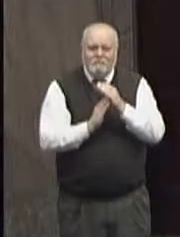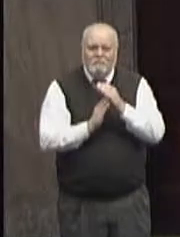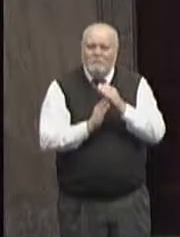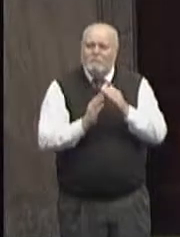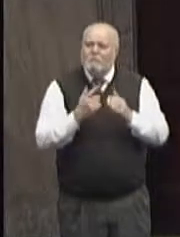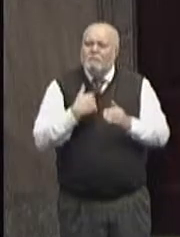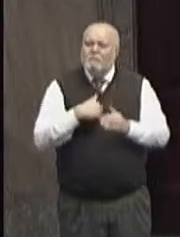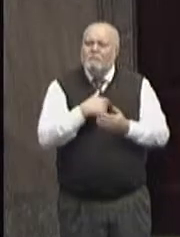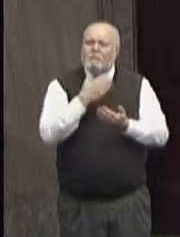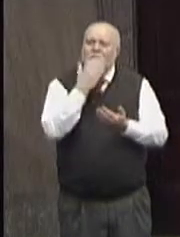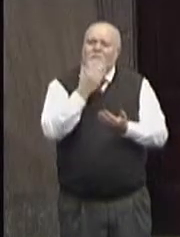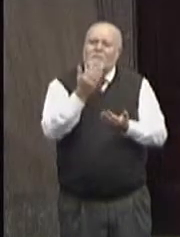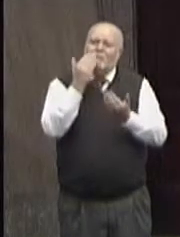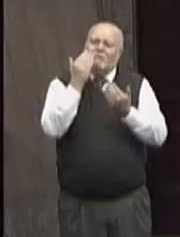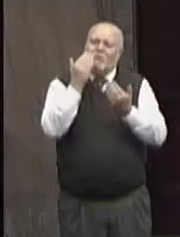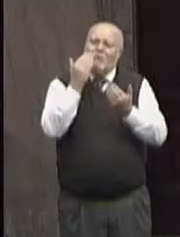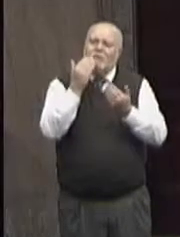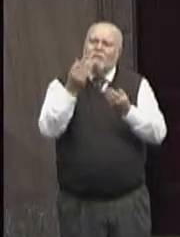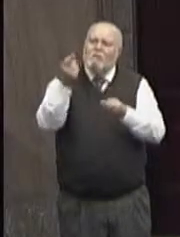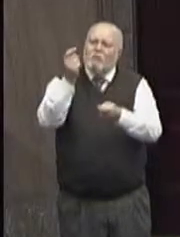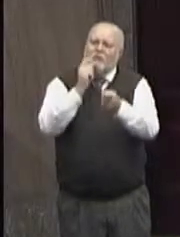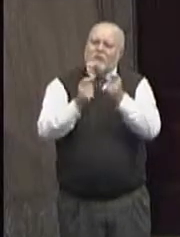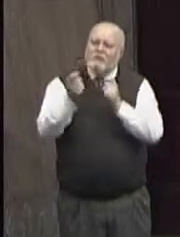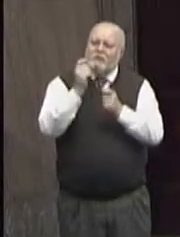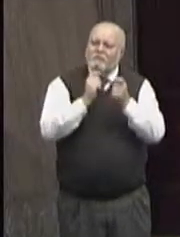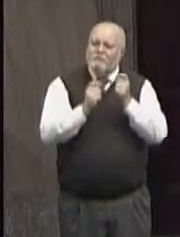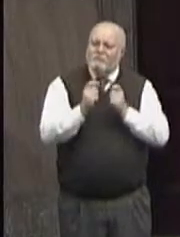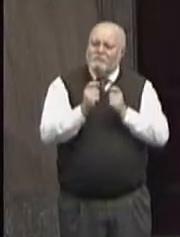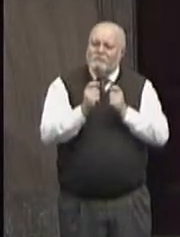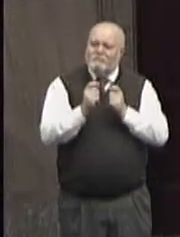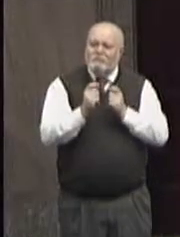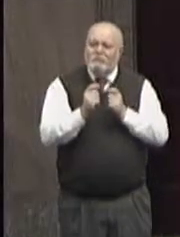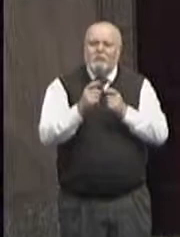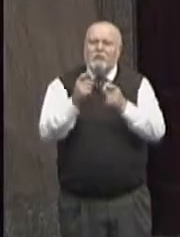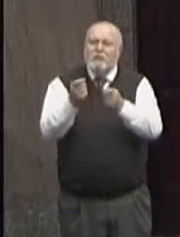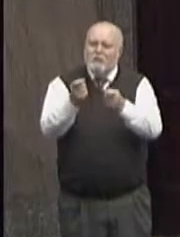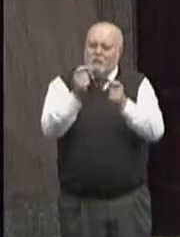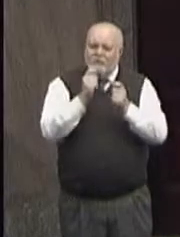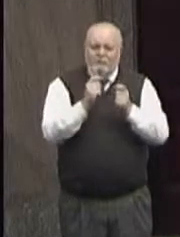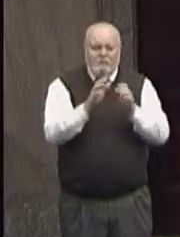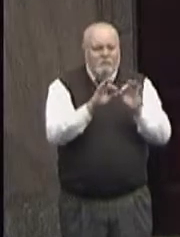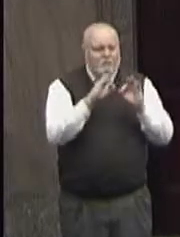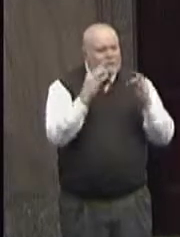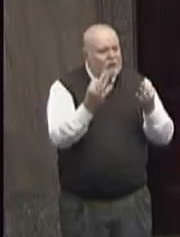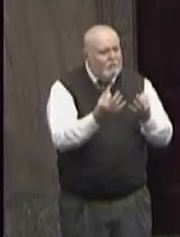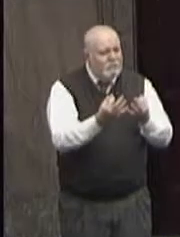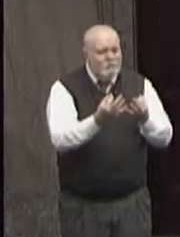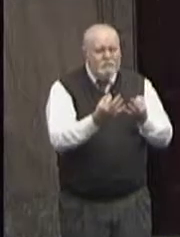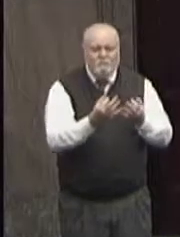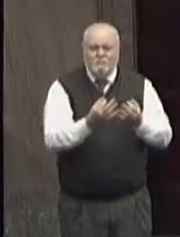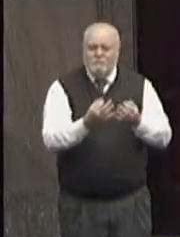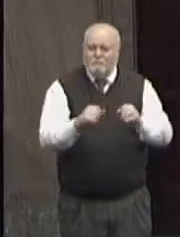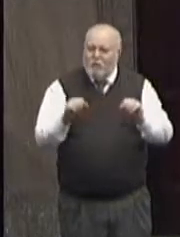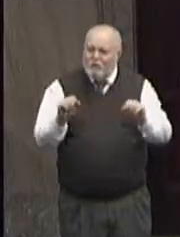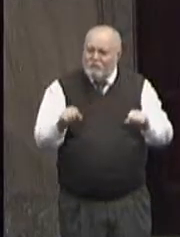We are grateful for the many gifts given us. Gifts of family, ability,